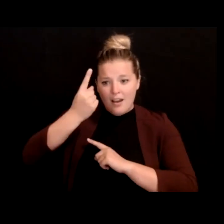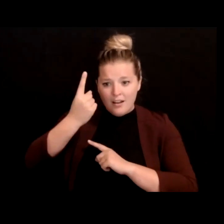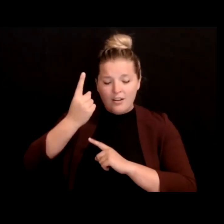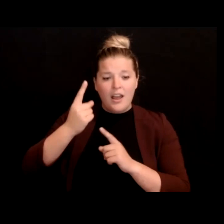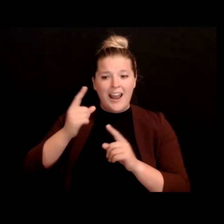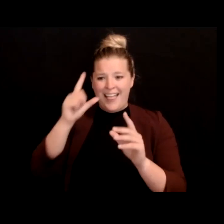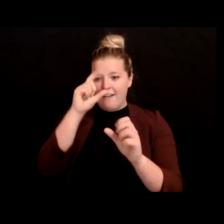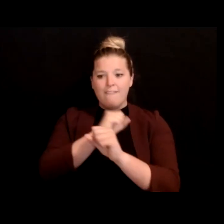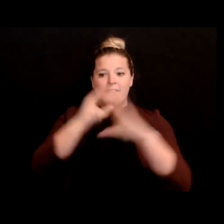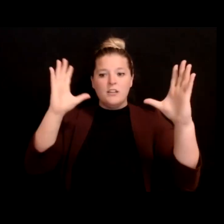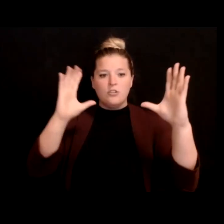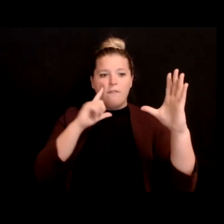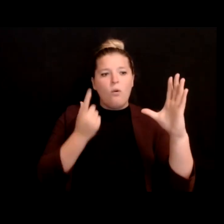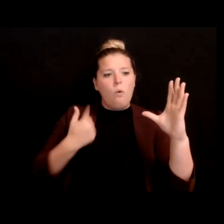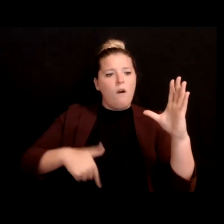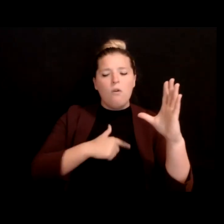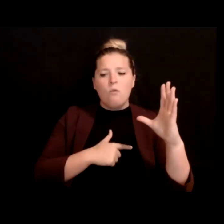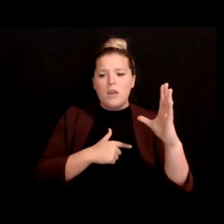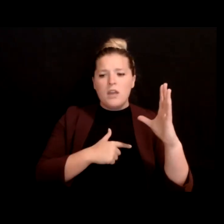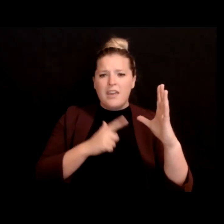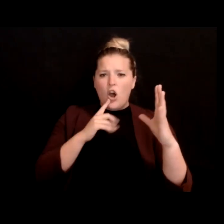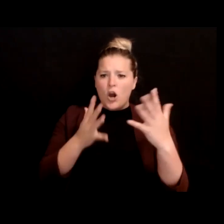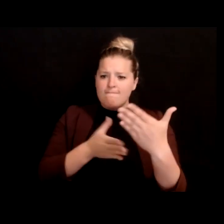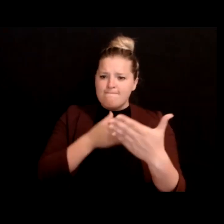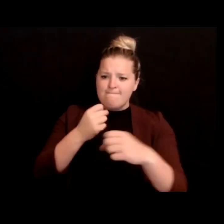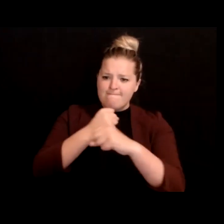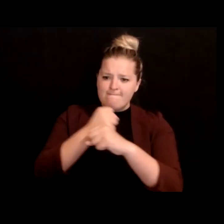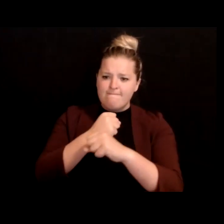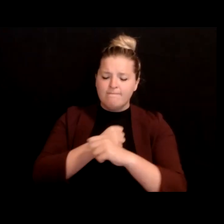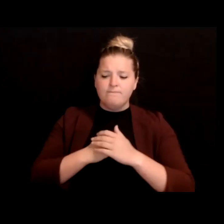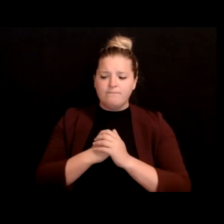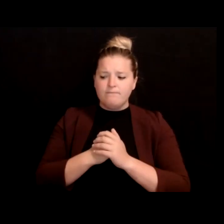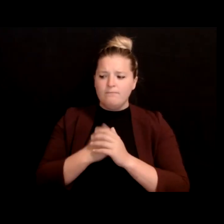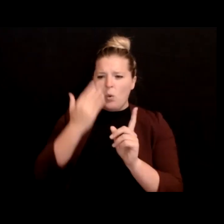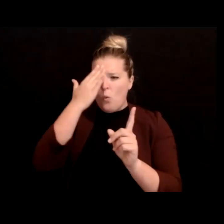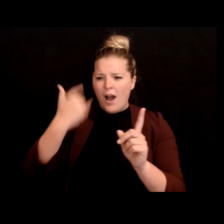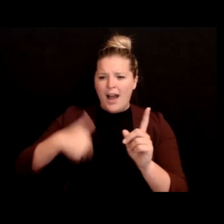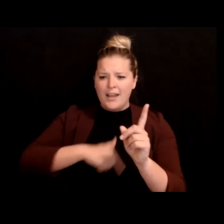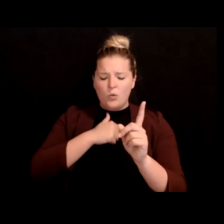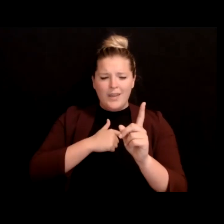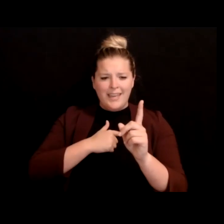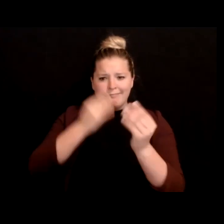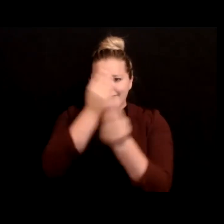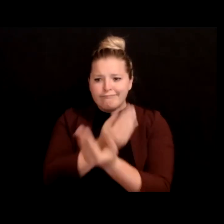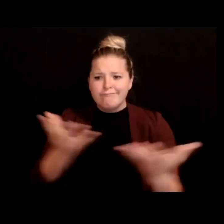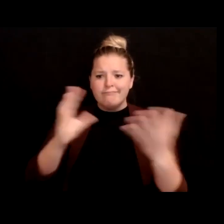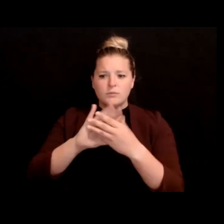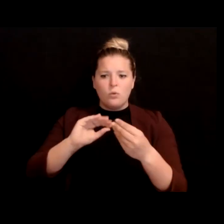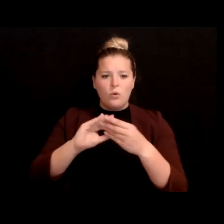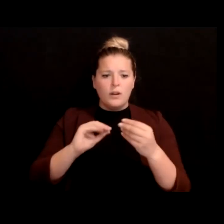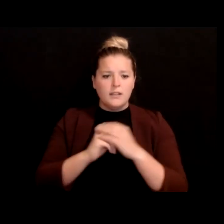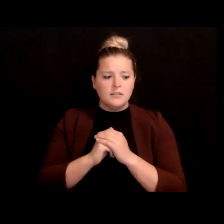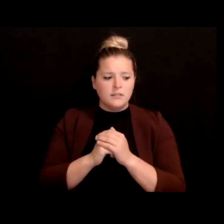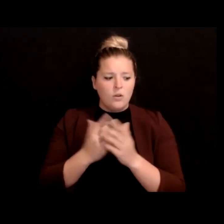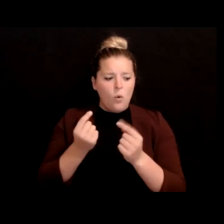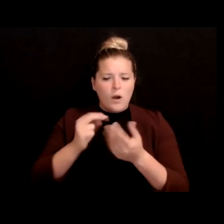what it is we are fighting for, why it is we are telling our stories, what it means that we are transforming toward or into